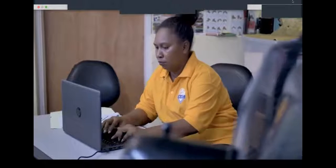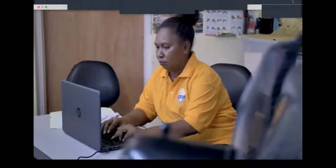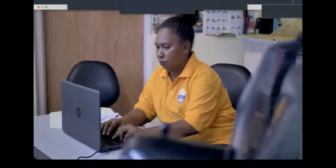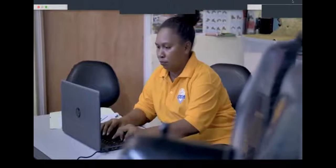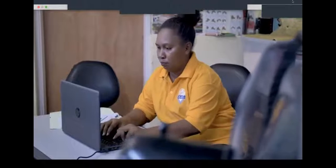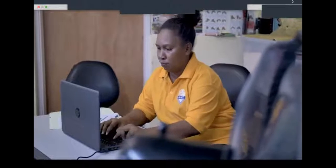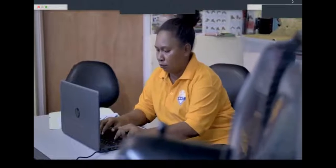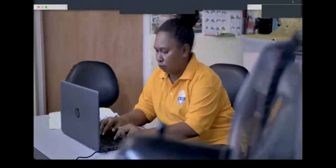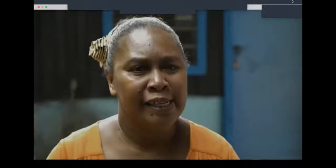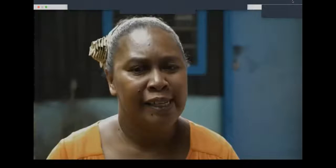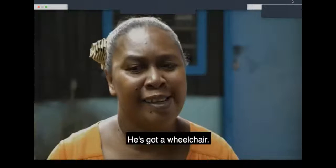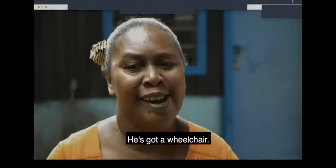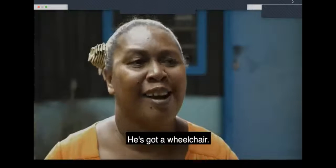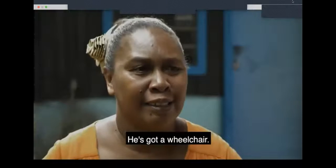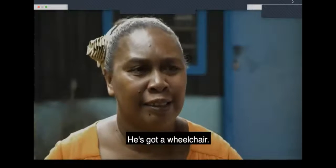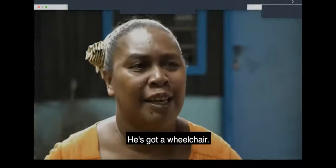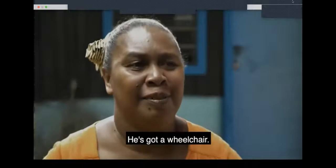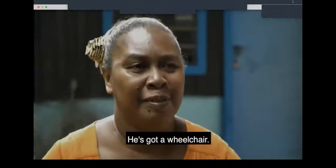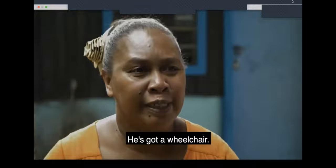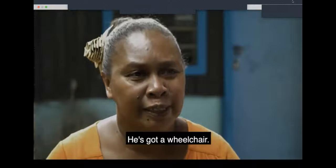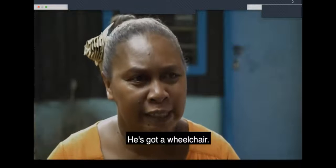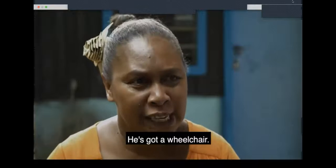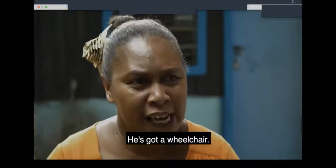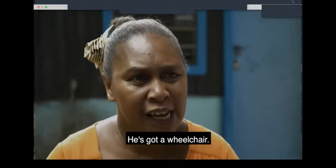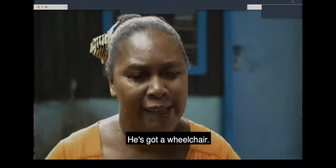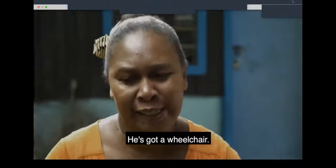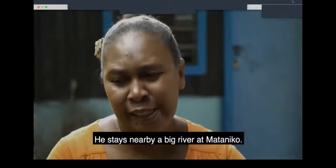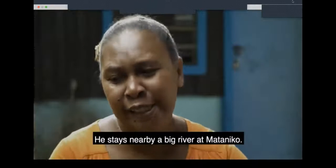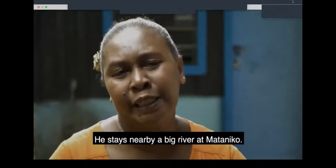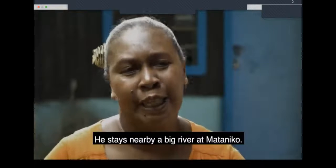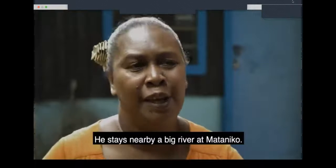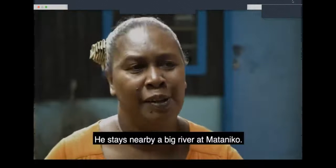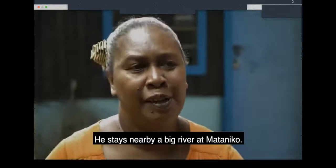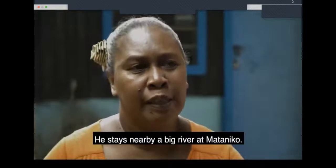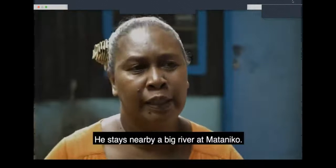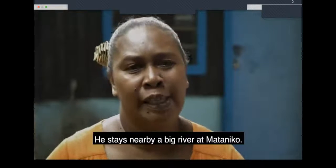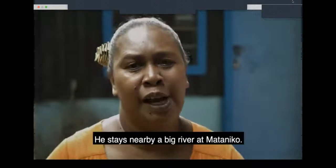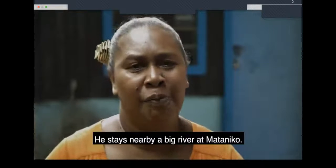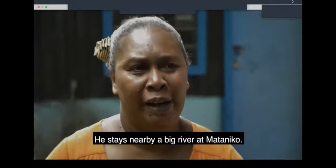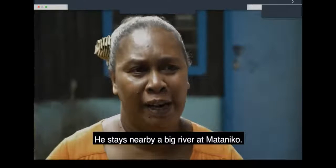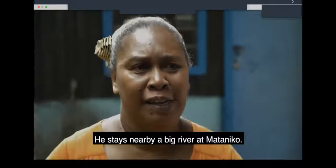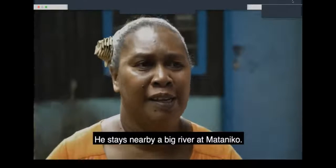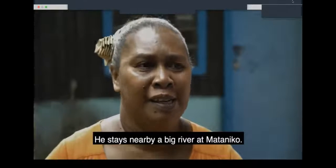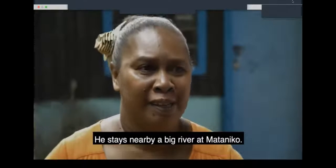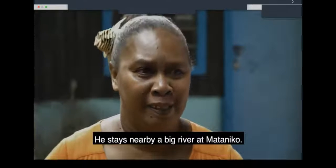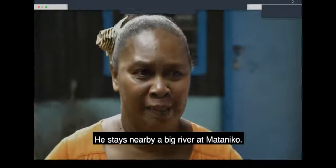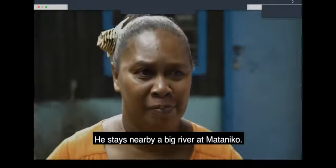disability. He got a wheelchair. He stayed